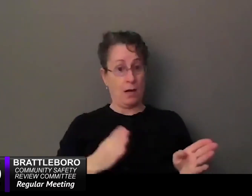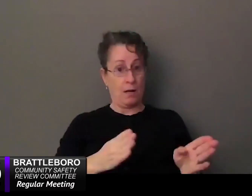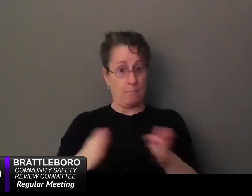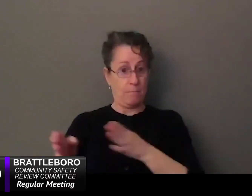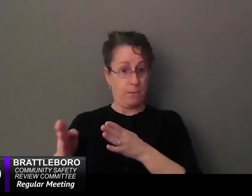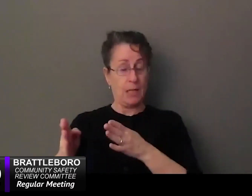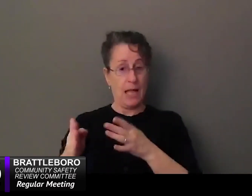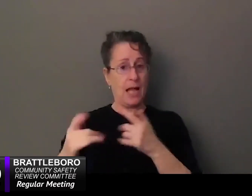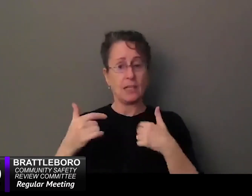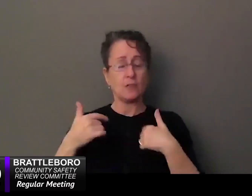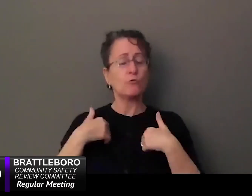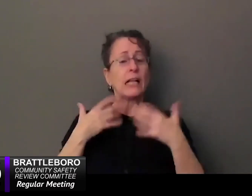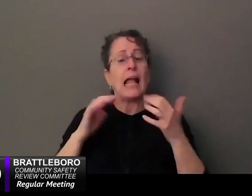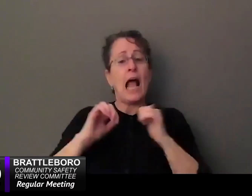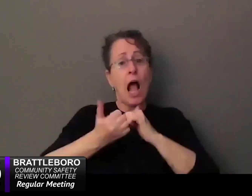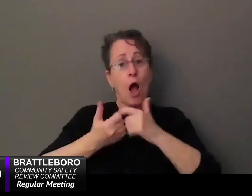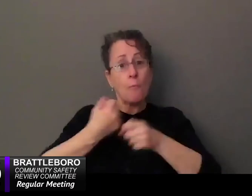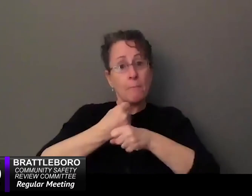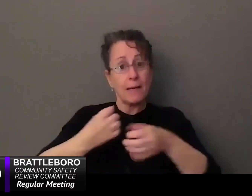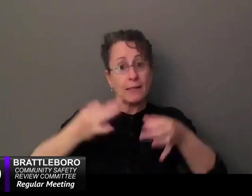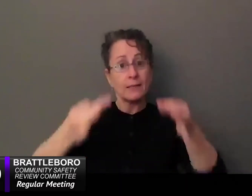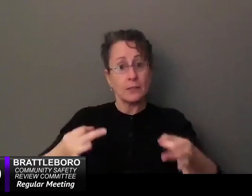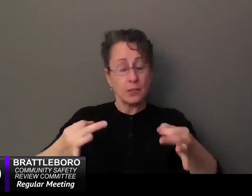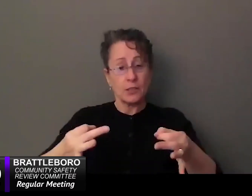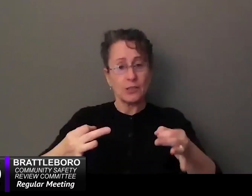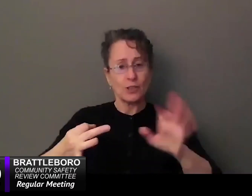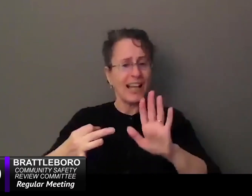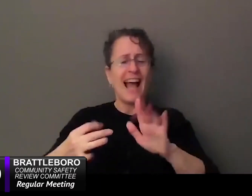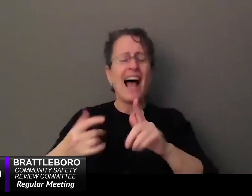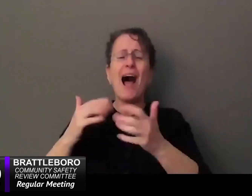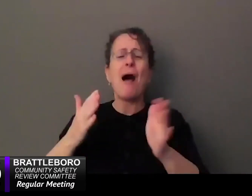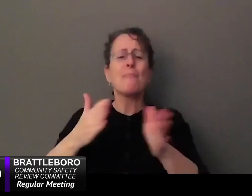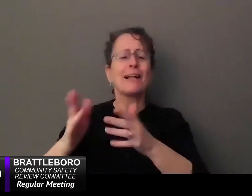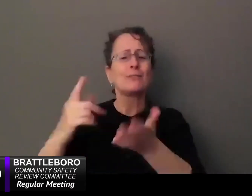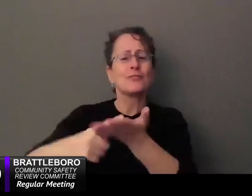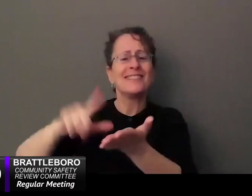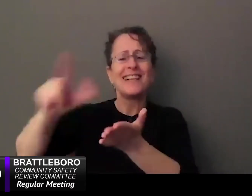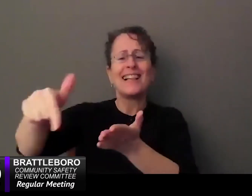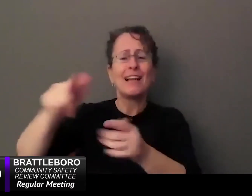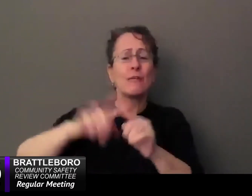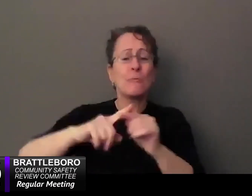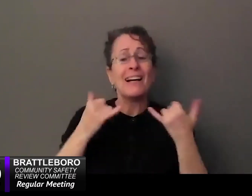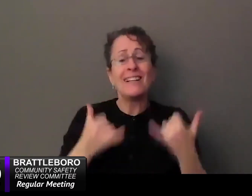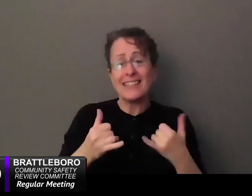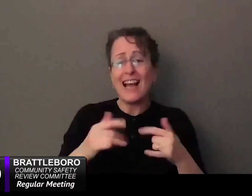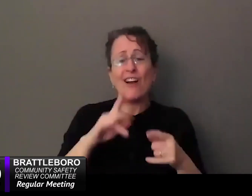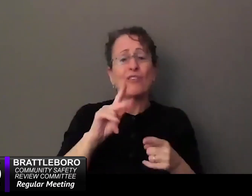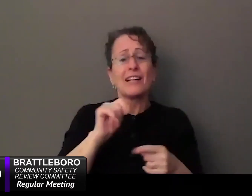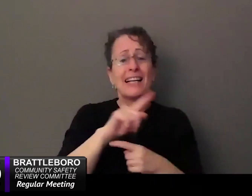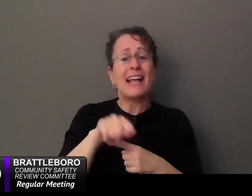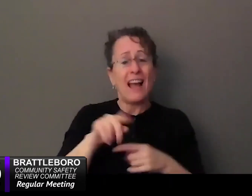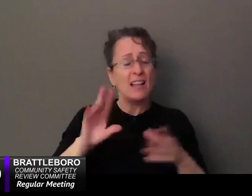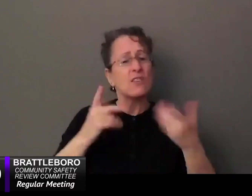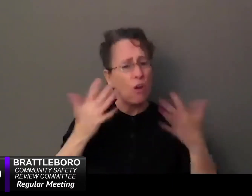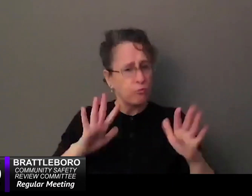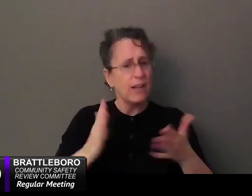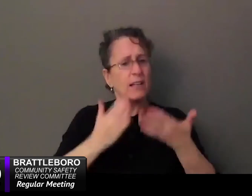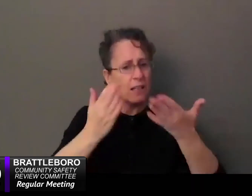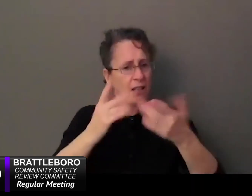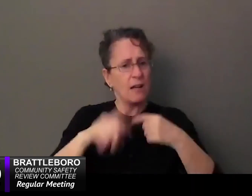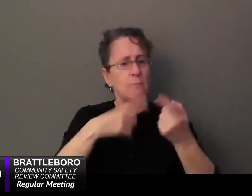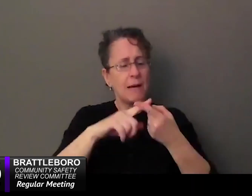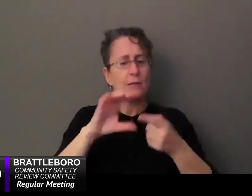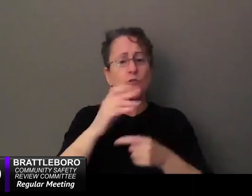decisions before making decisions, but I think because there's an accommodation on the table that I would like to meet, maybe we could do one, and then we'll talk about how we